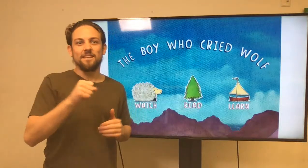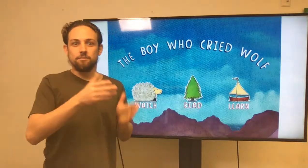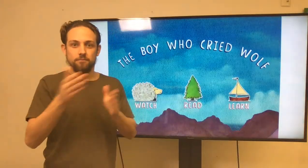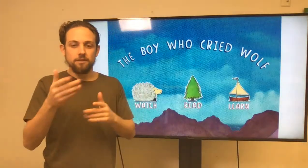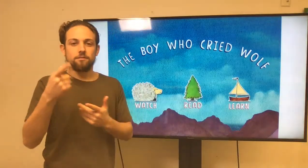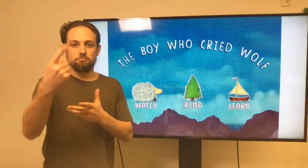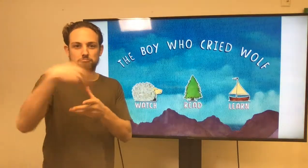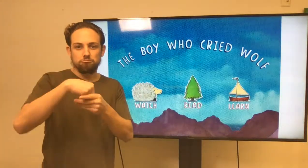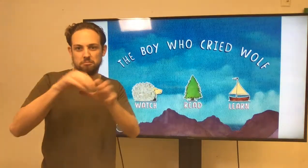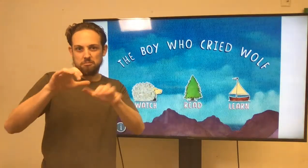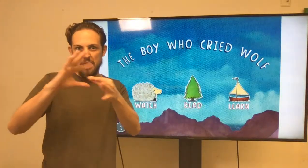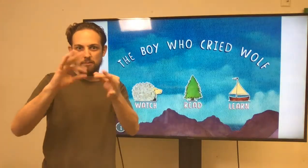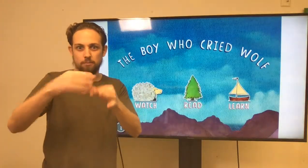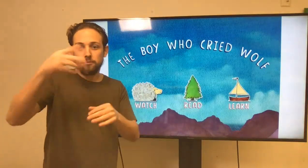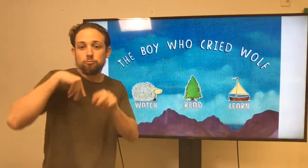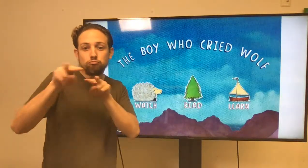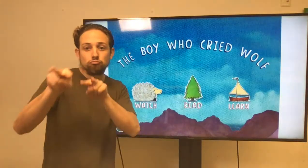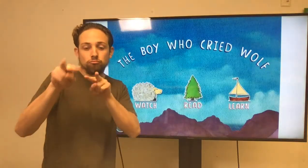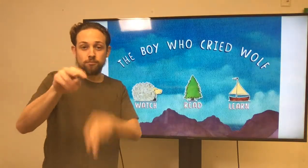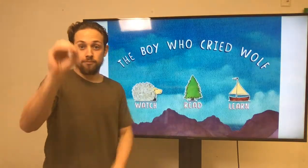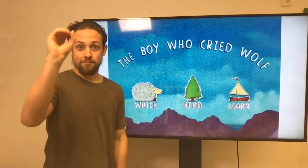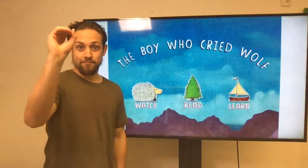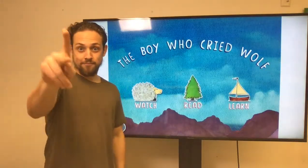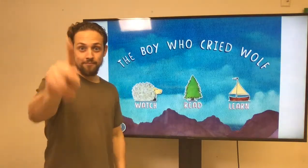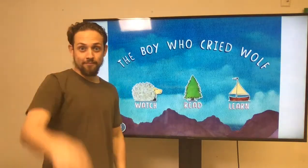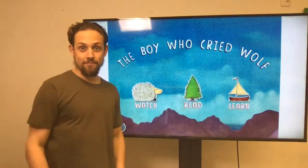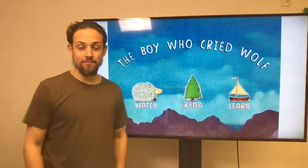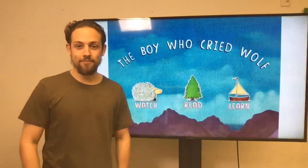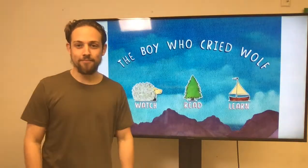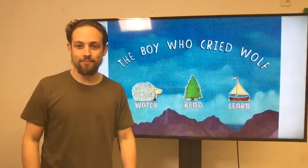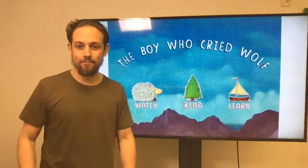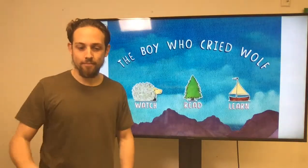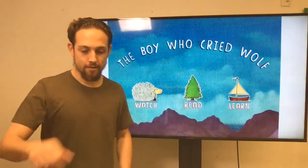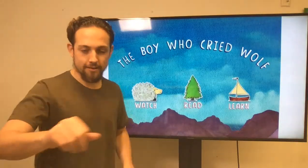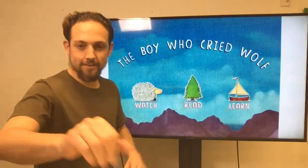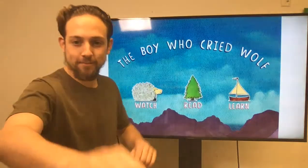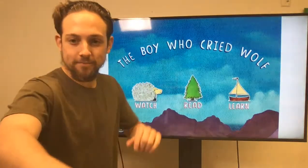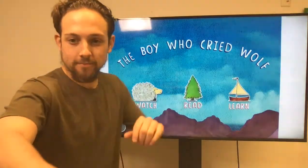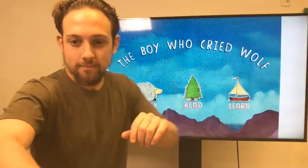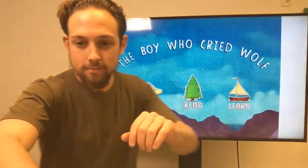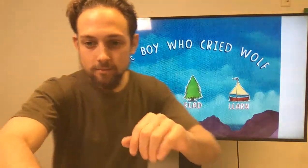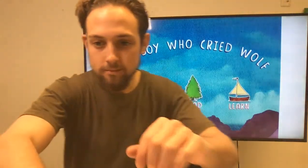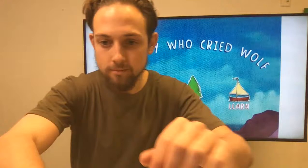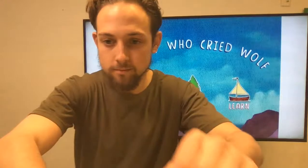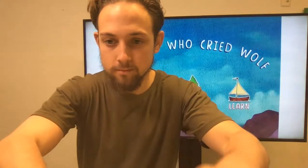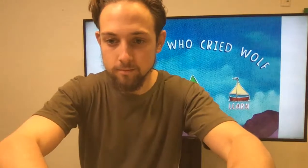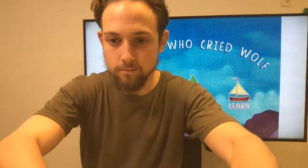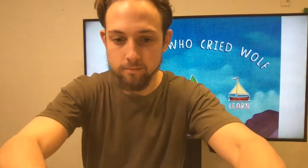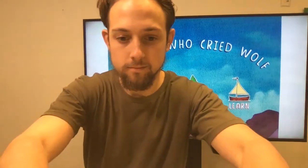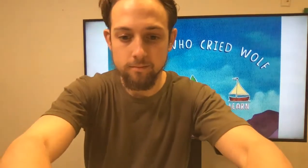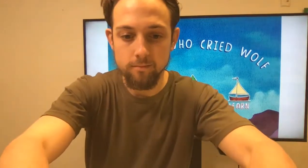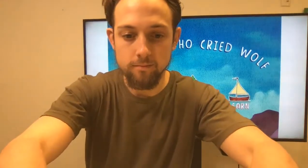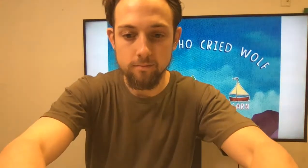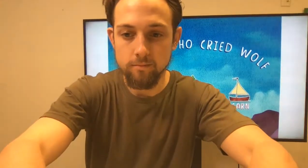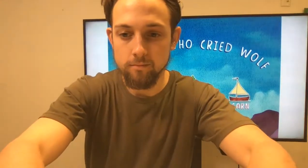a game that we'll play. So feel free to look at and type your comments in the comment box.